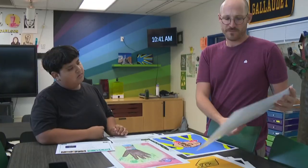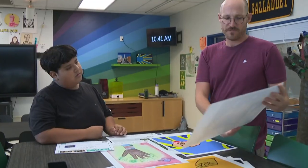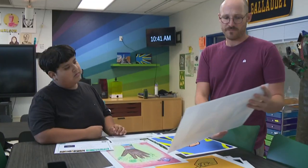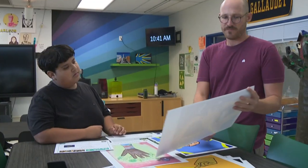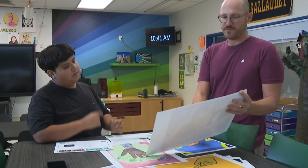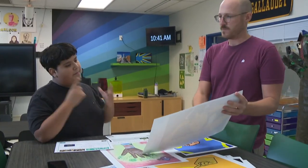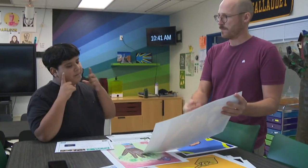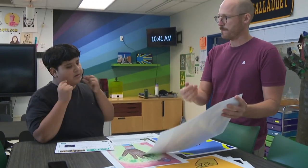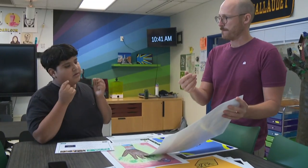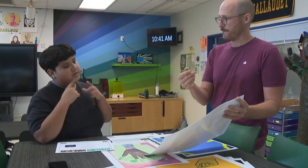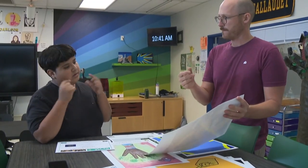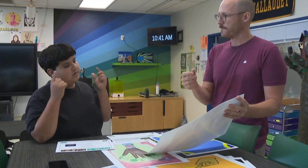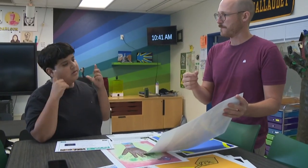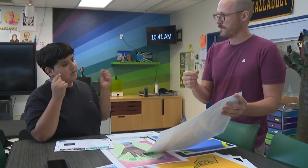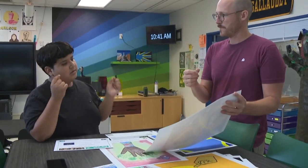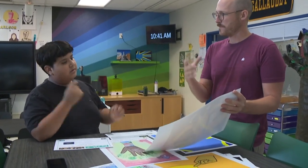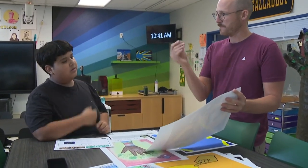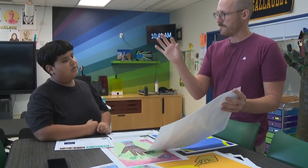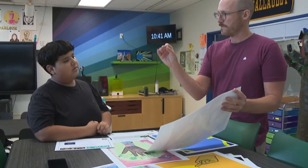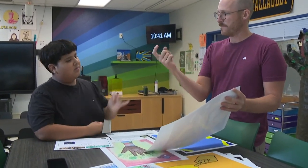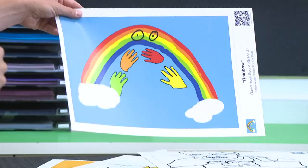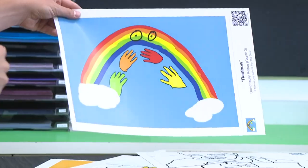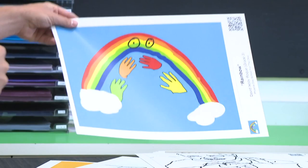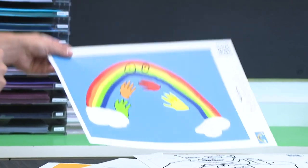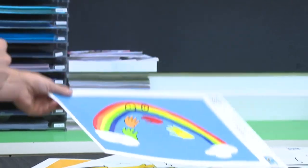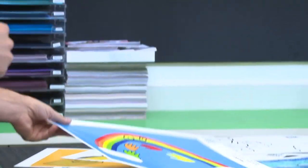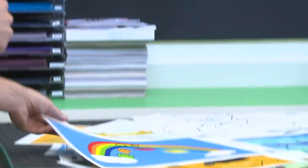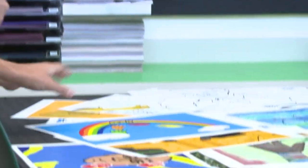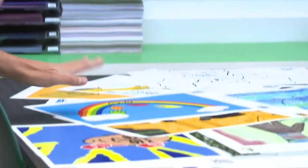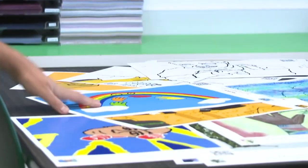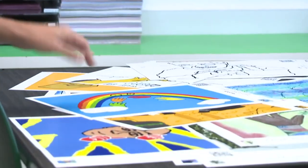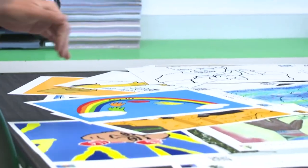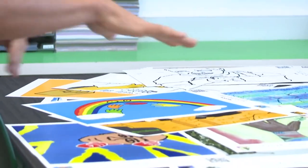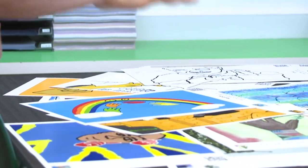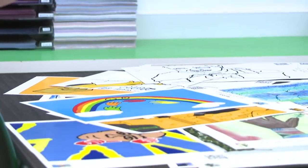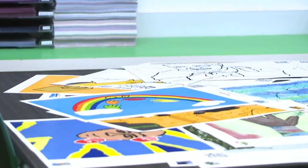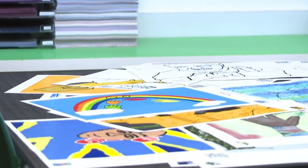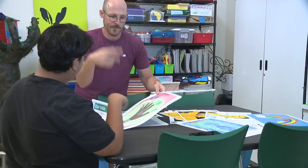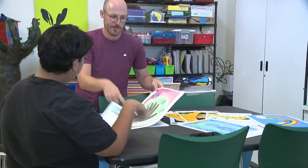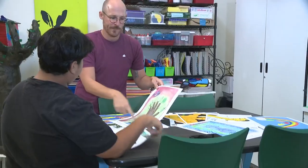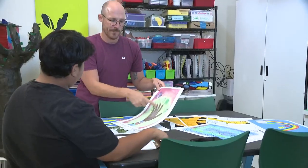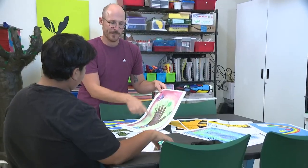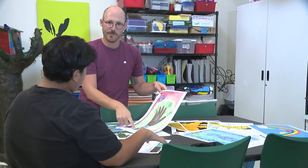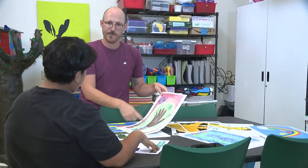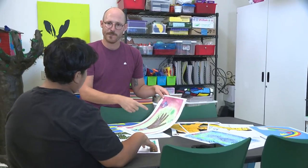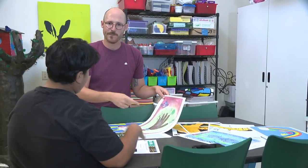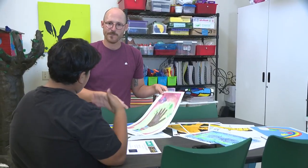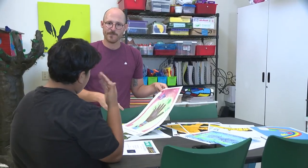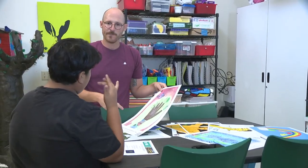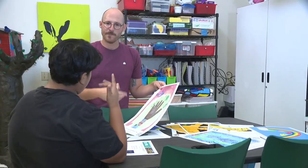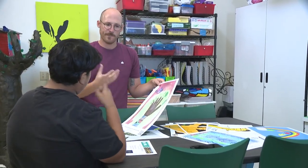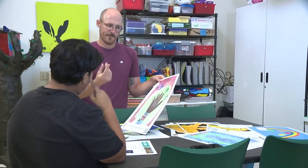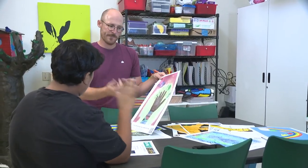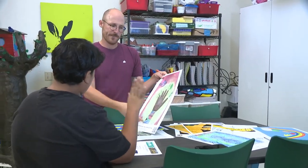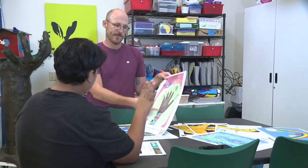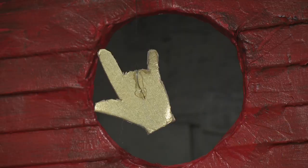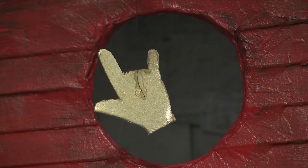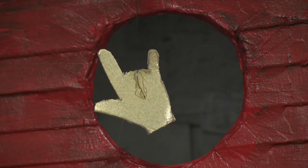As Michael and Mr. Carlson are looking through their fellow students talented submissions Michael hopes other Deaf students will become future